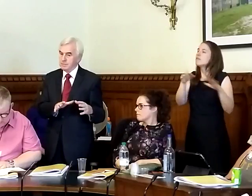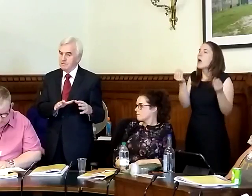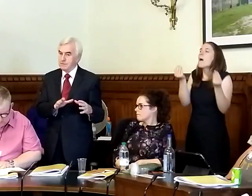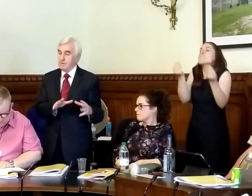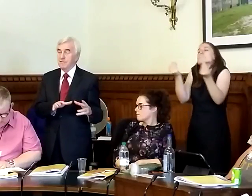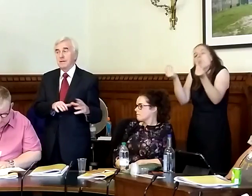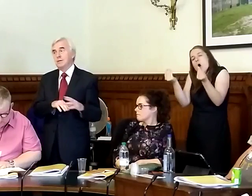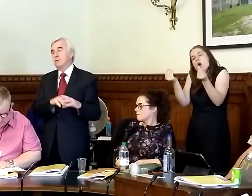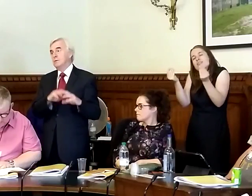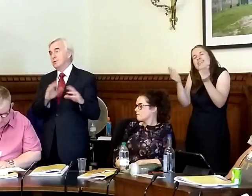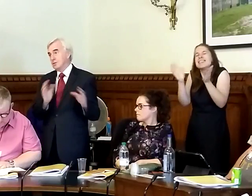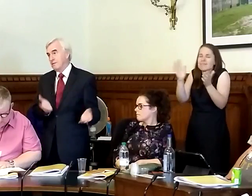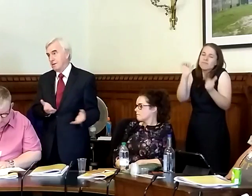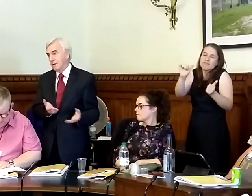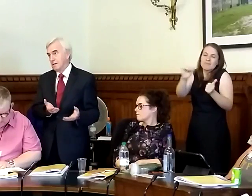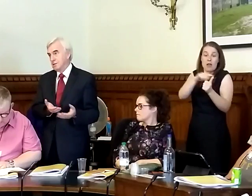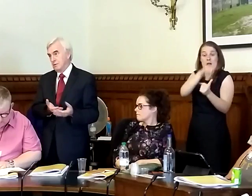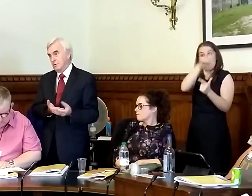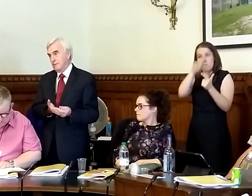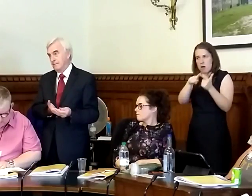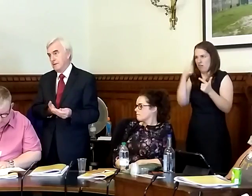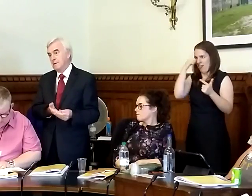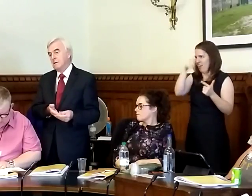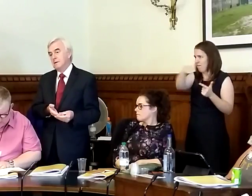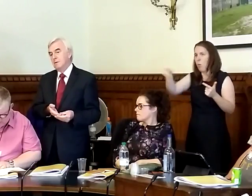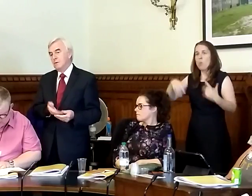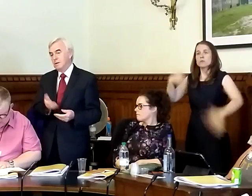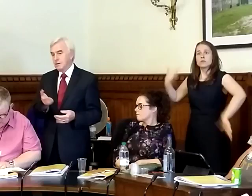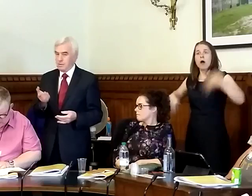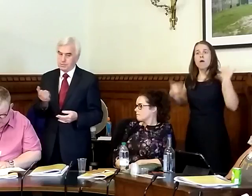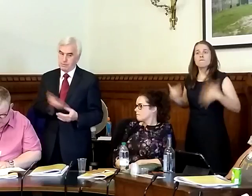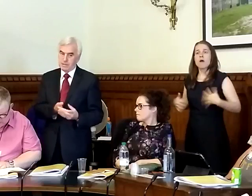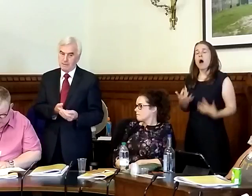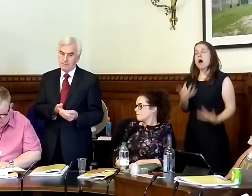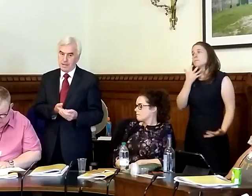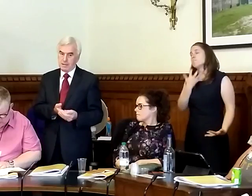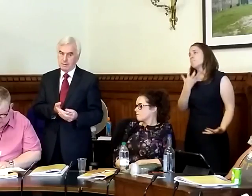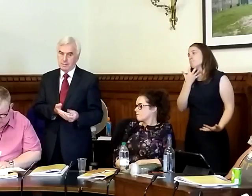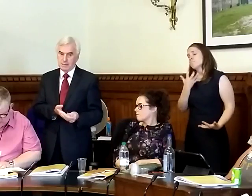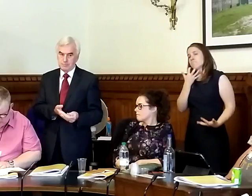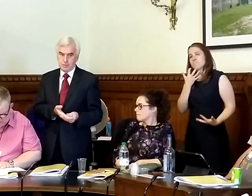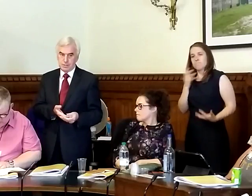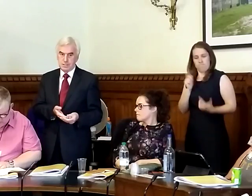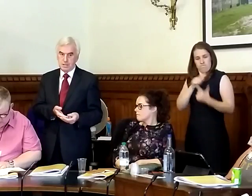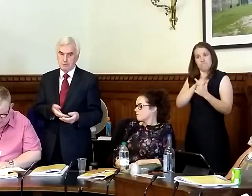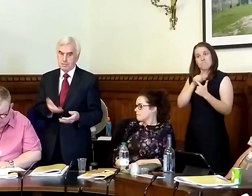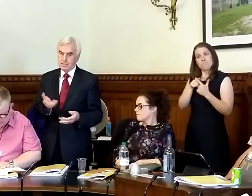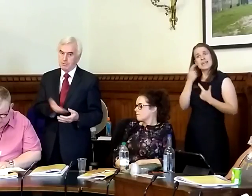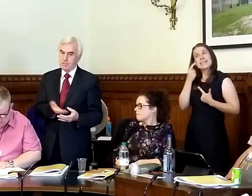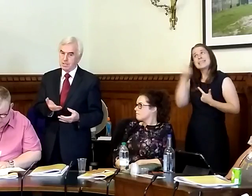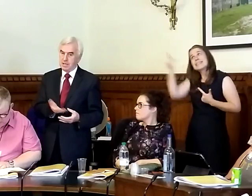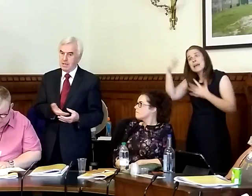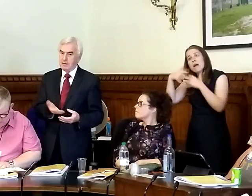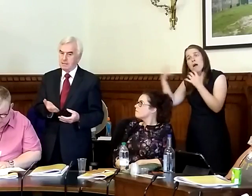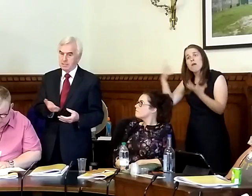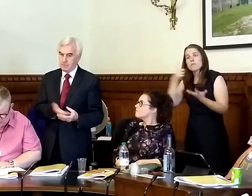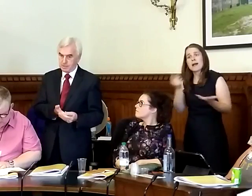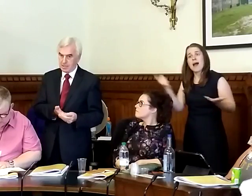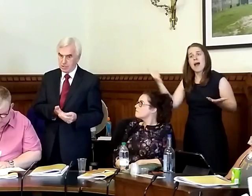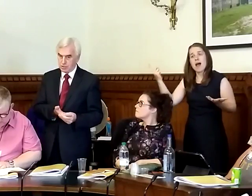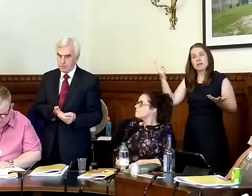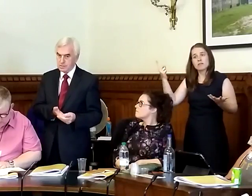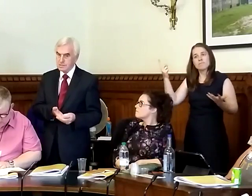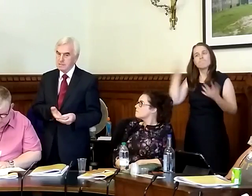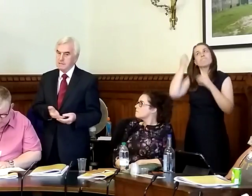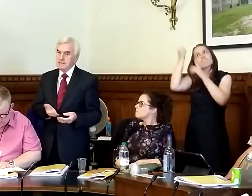also in terms of, to be frank, the human suffering that's gone on. And one of the ones we were campaigning on at that point in time was the WCA and